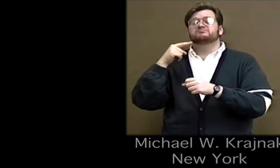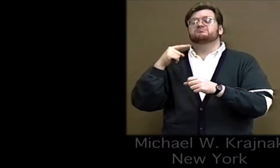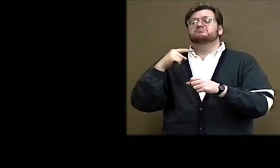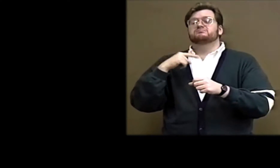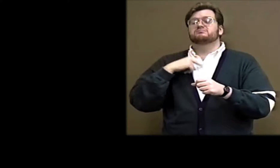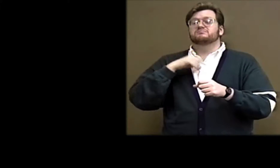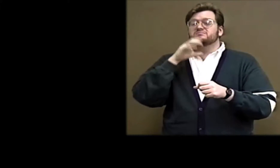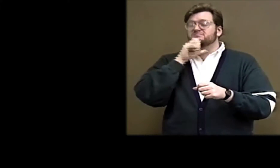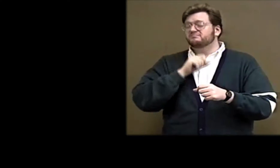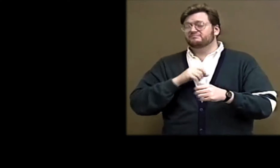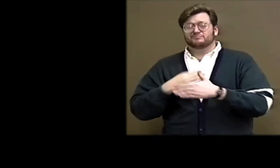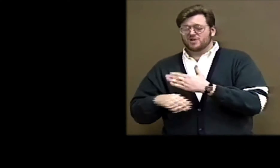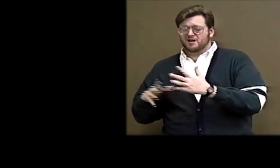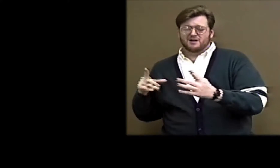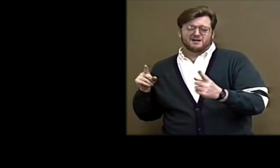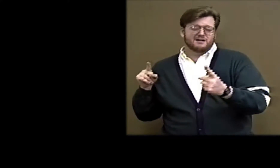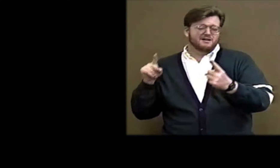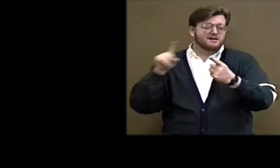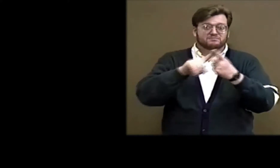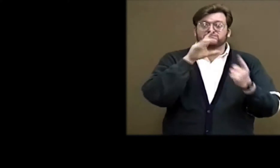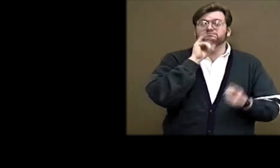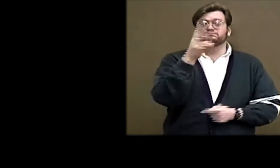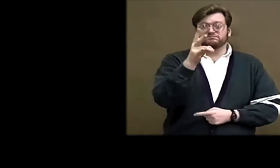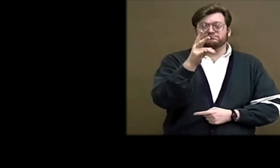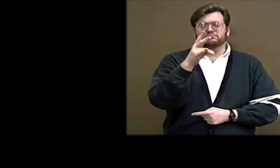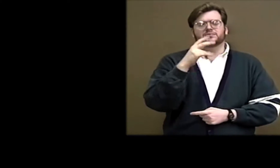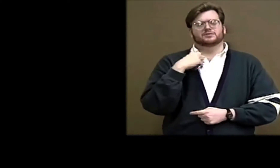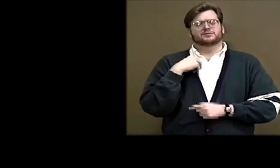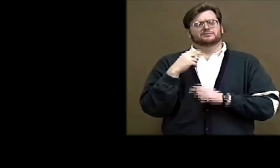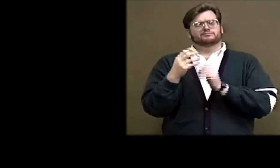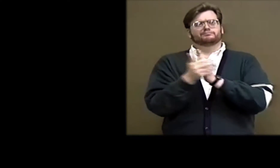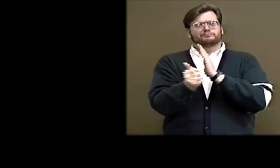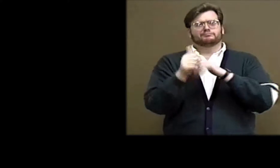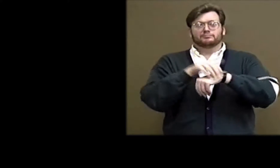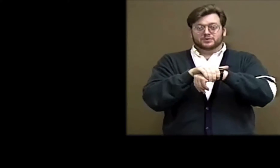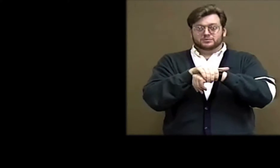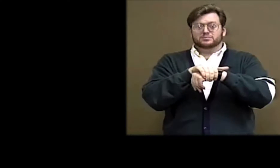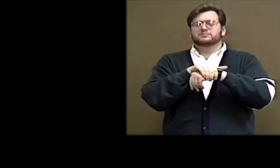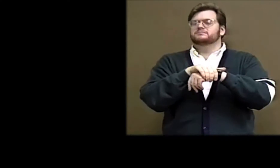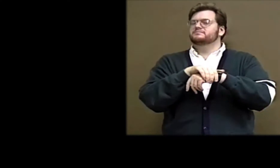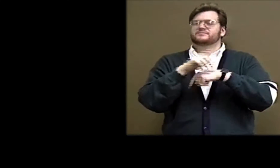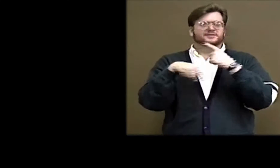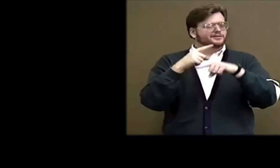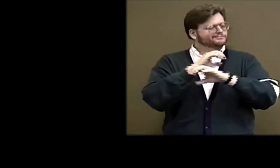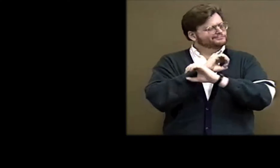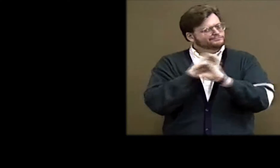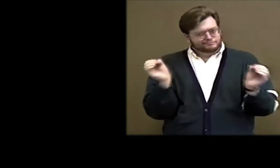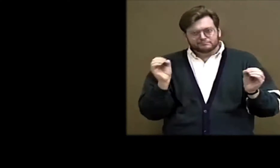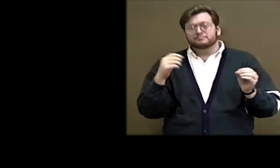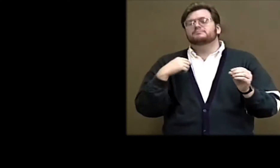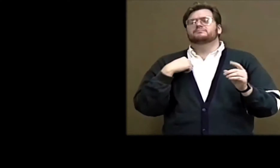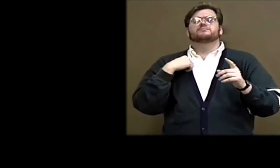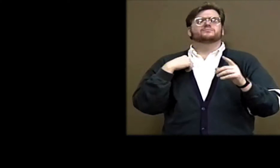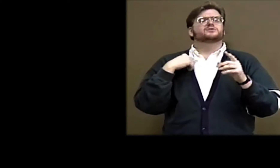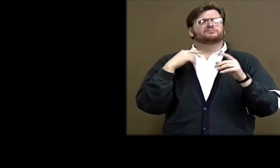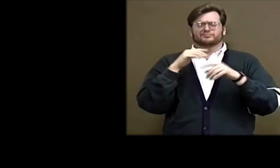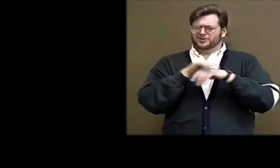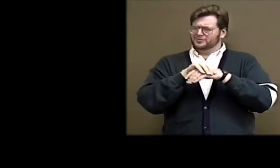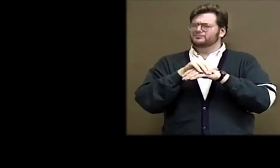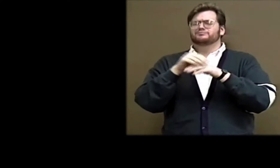I was born deaf in an all-hearing family, and I was fluent in English. I didn't know any sign language. I wrote and read and spoke English